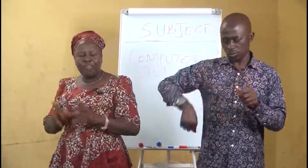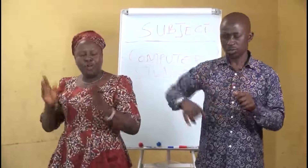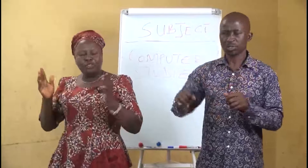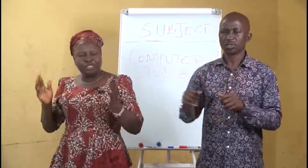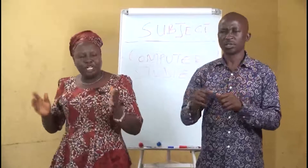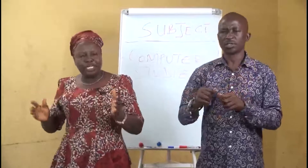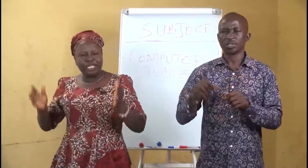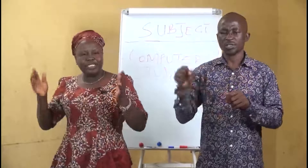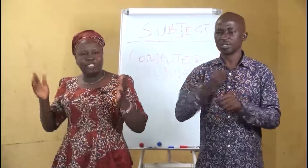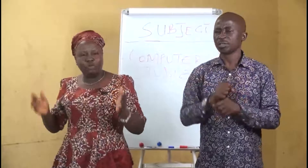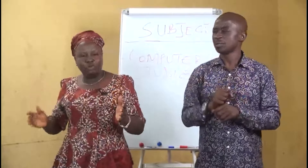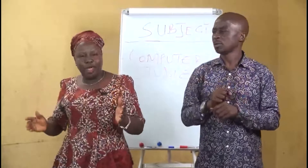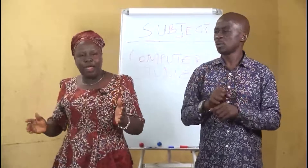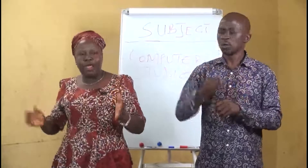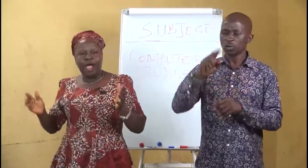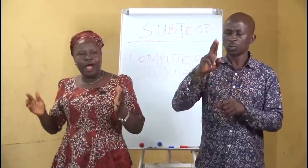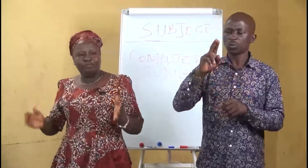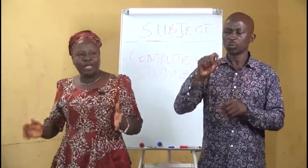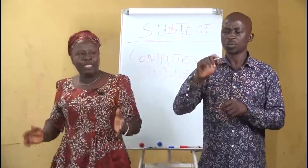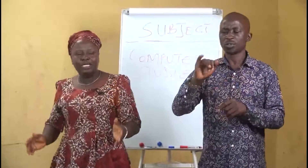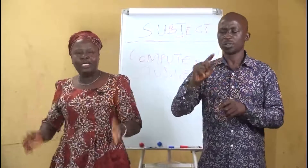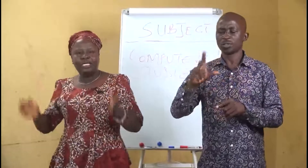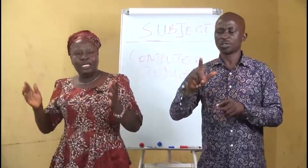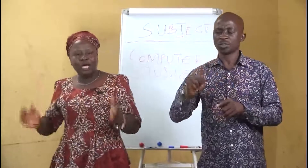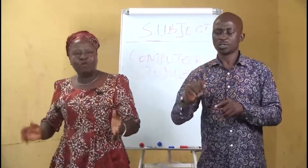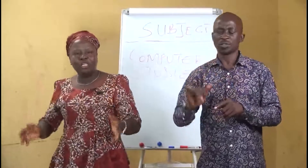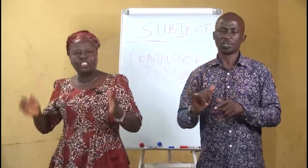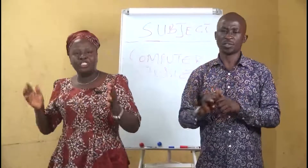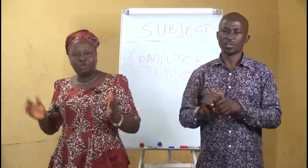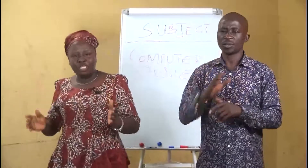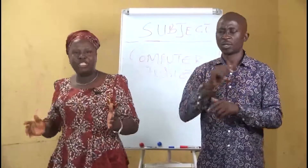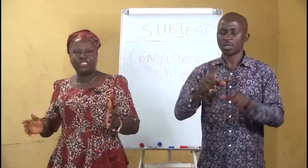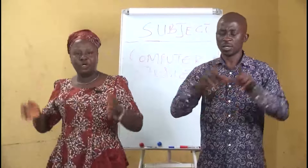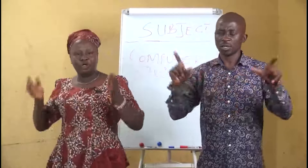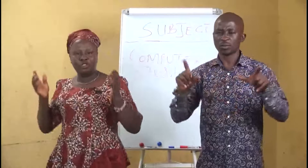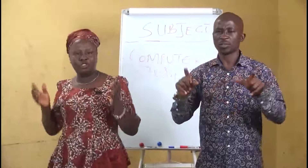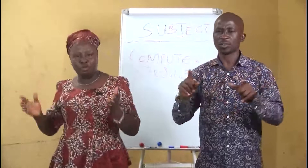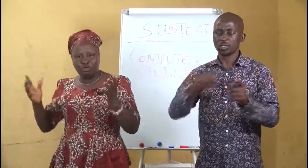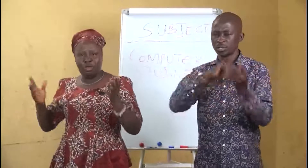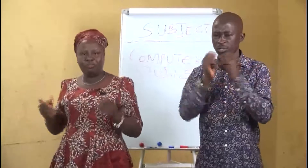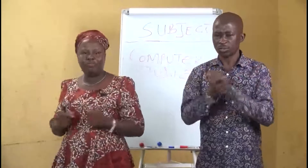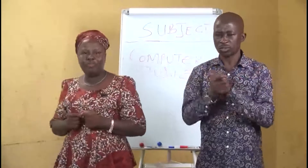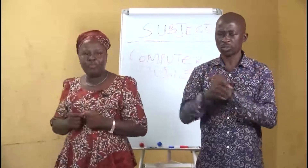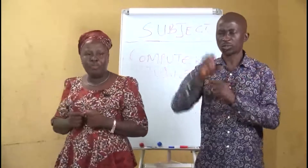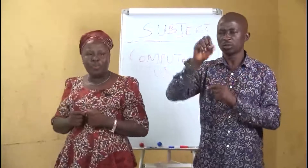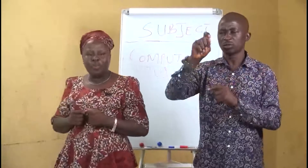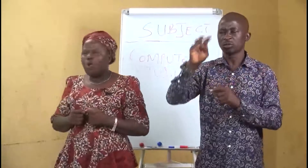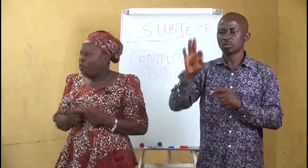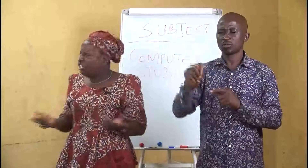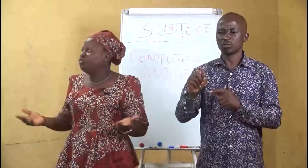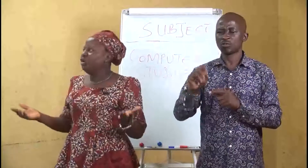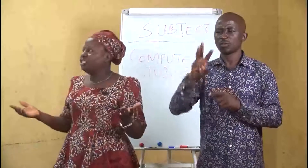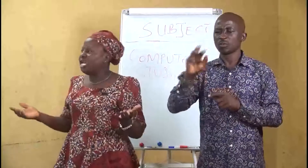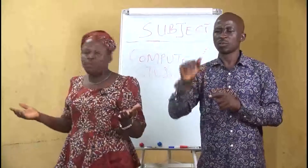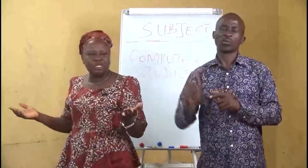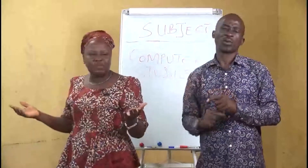software, utility software, and finally, language translator software. What